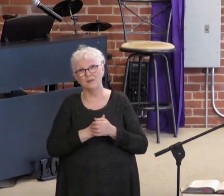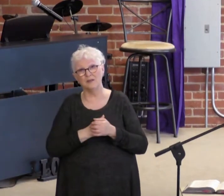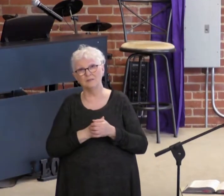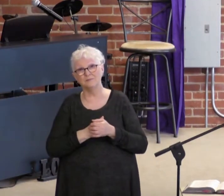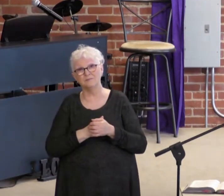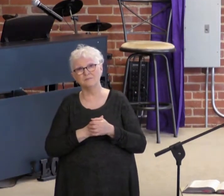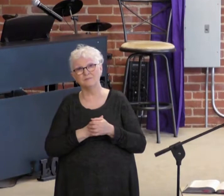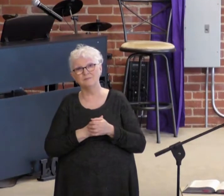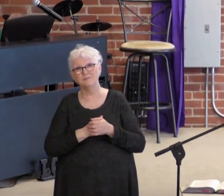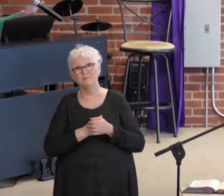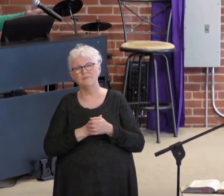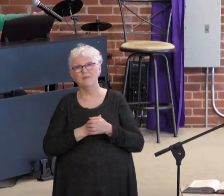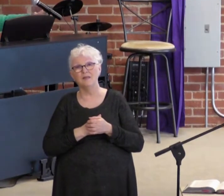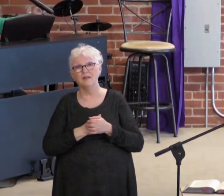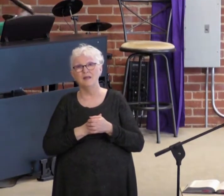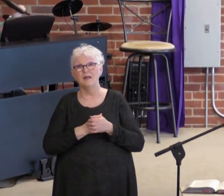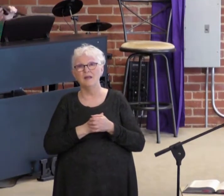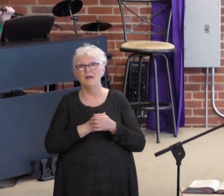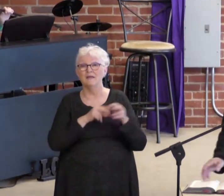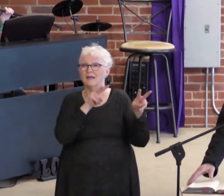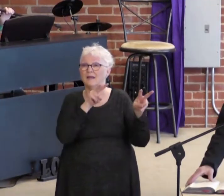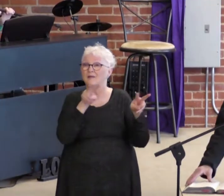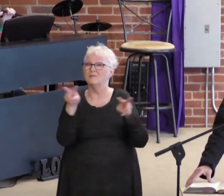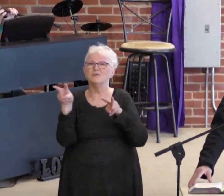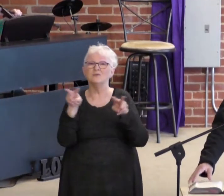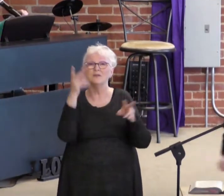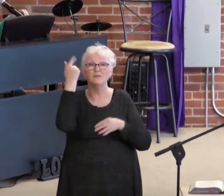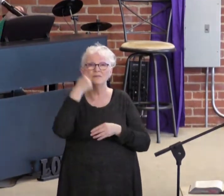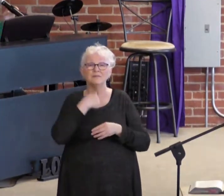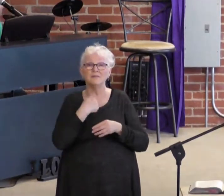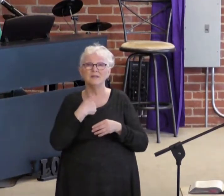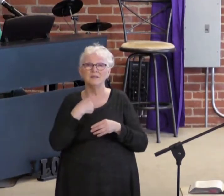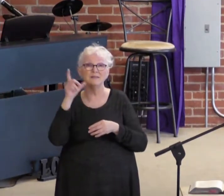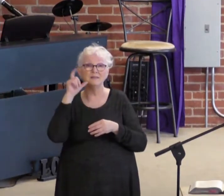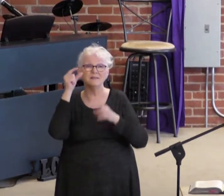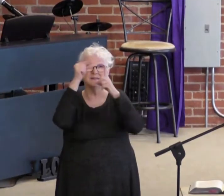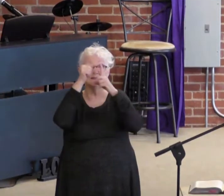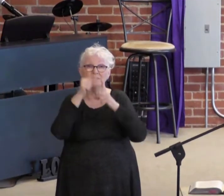God came looking for me. Listen to these words today.